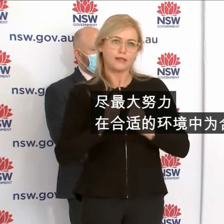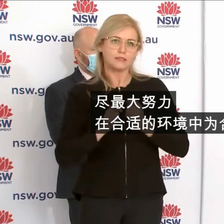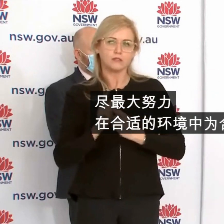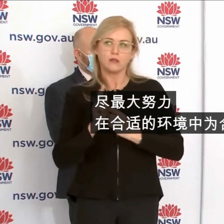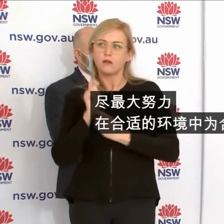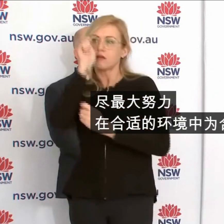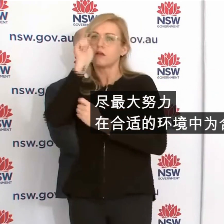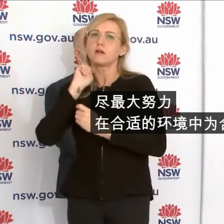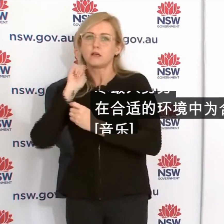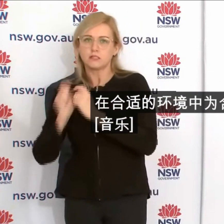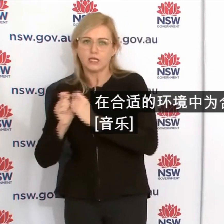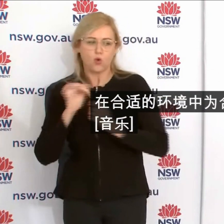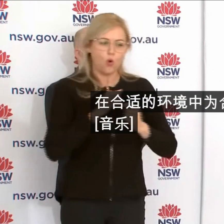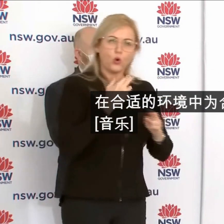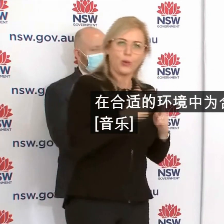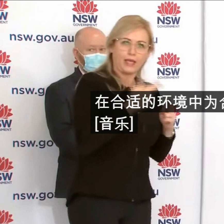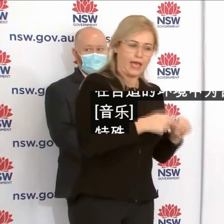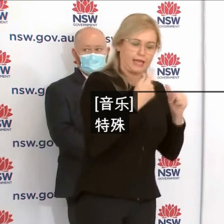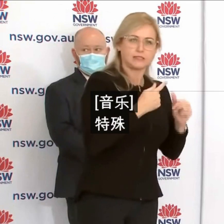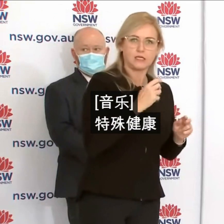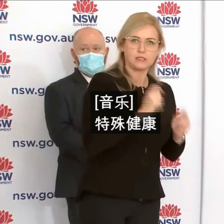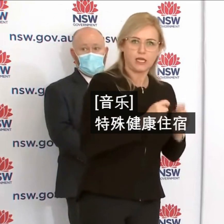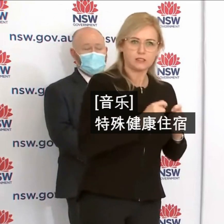settings to the right people.